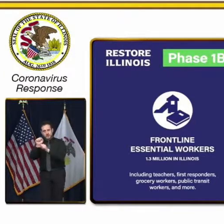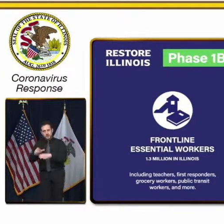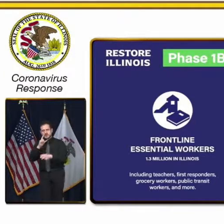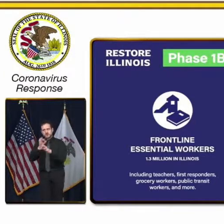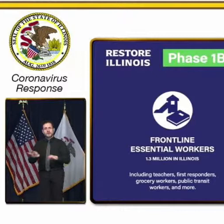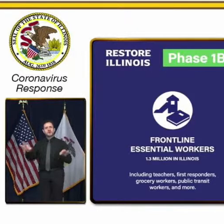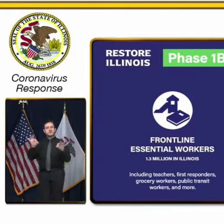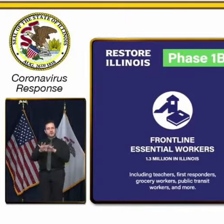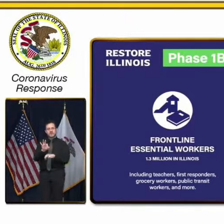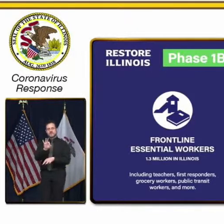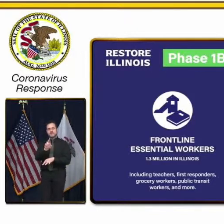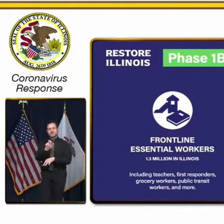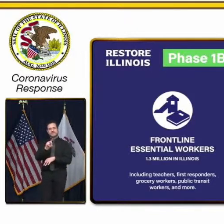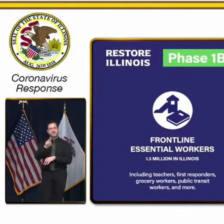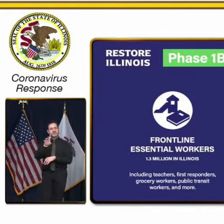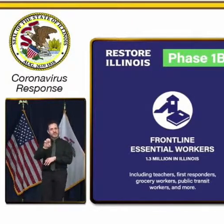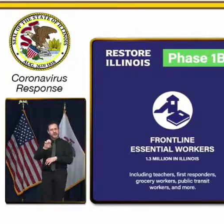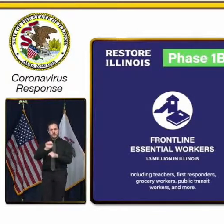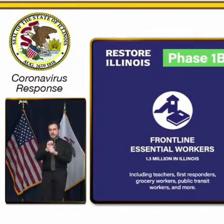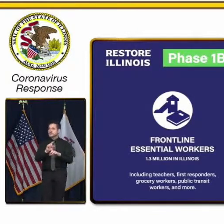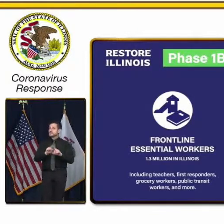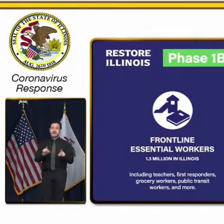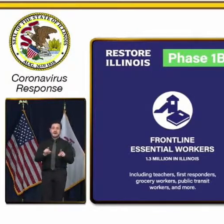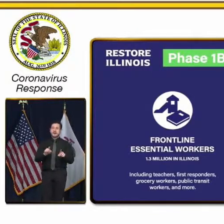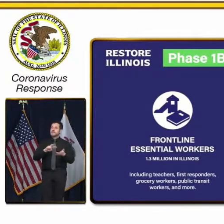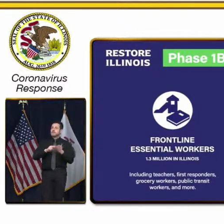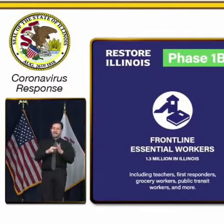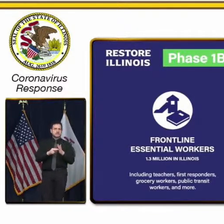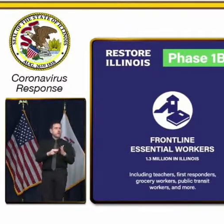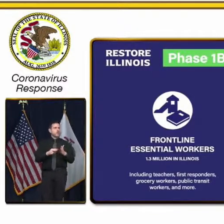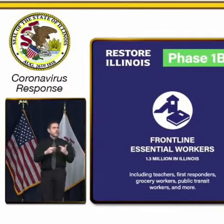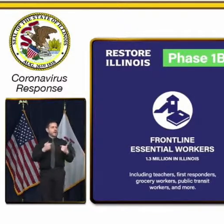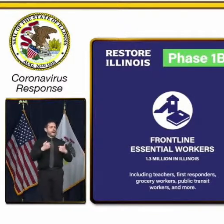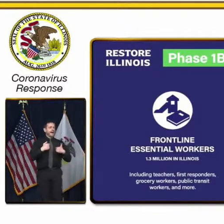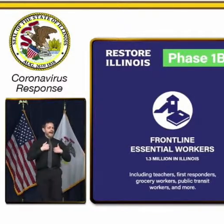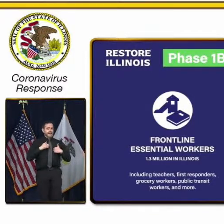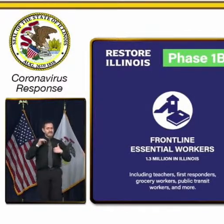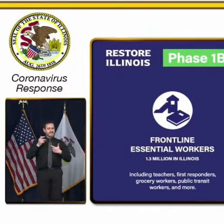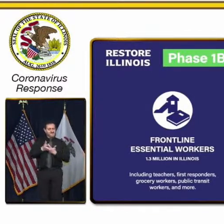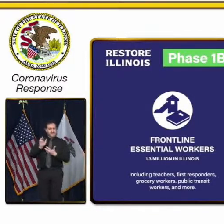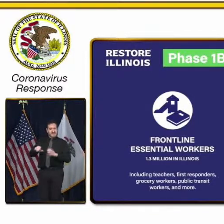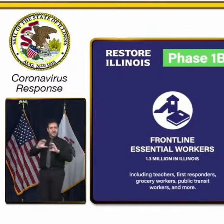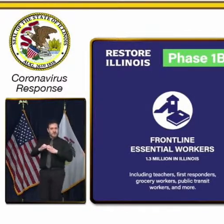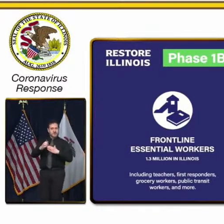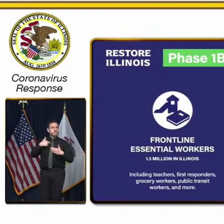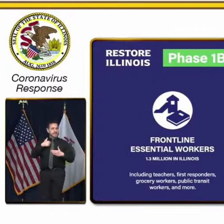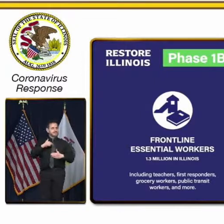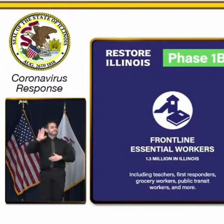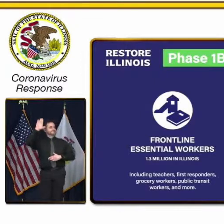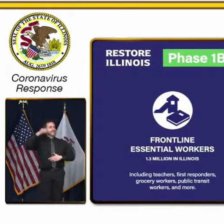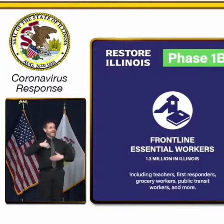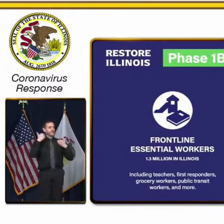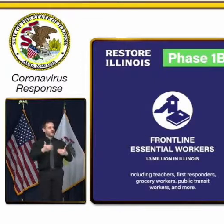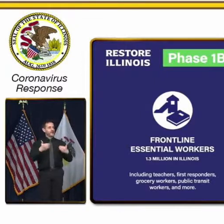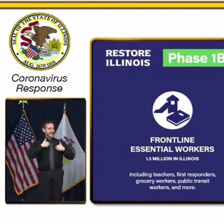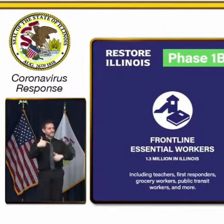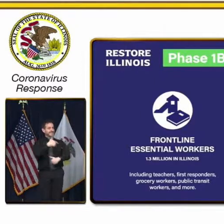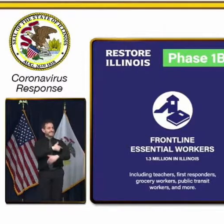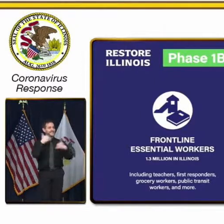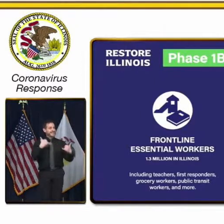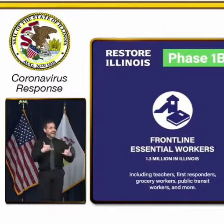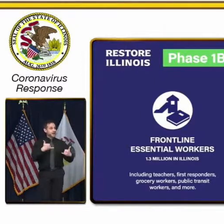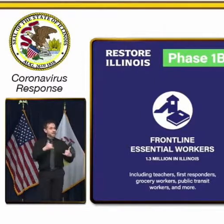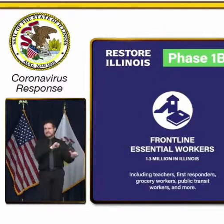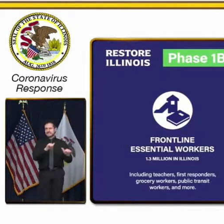right away you will be able to get the vaccine as quickly as you have in the past gotten your flu shot.